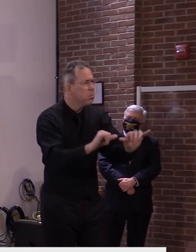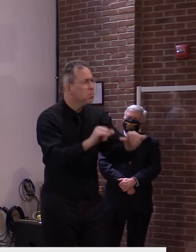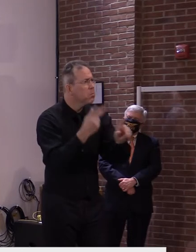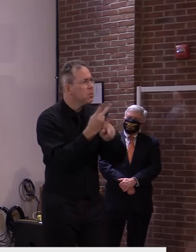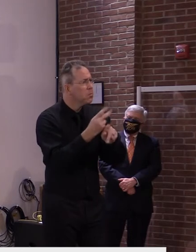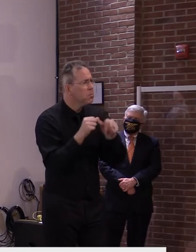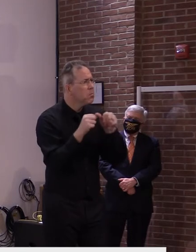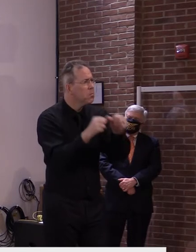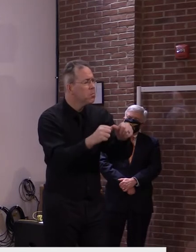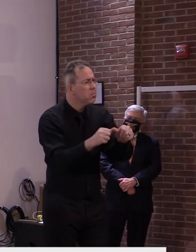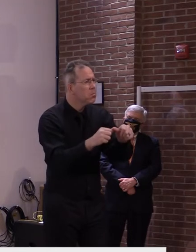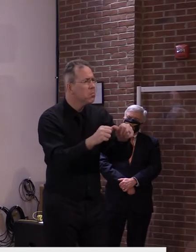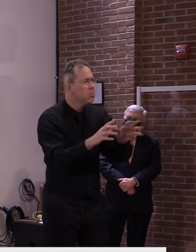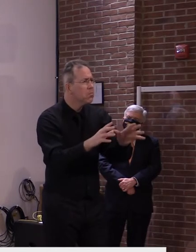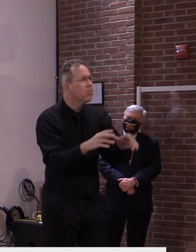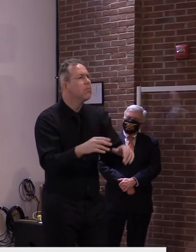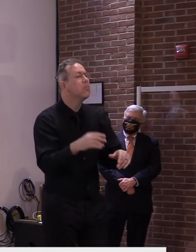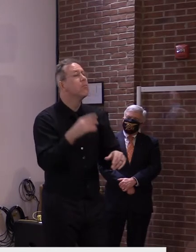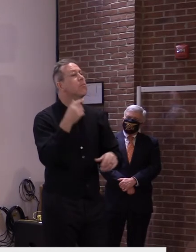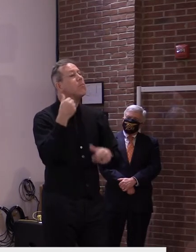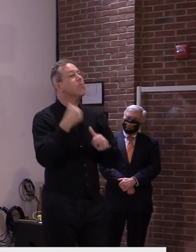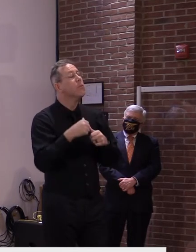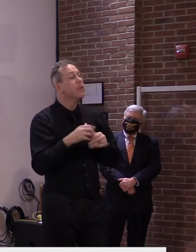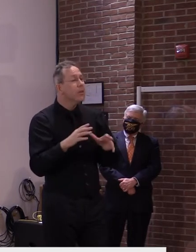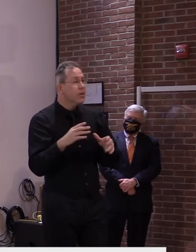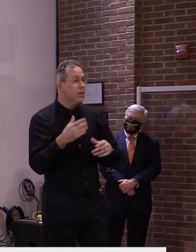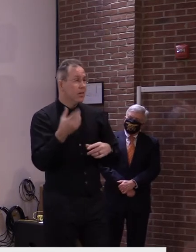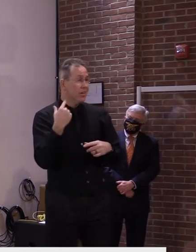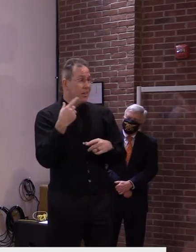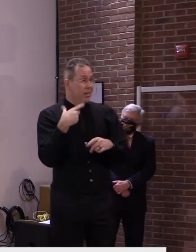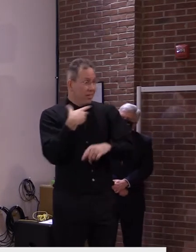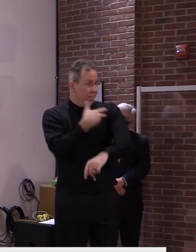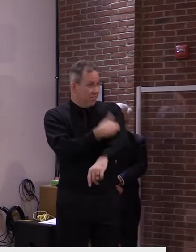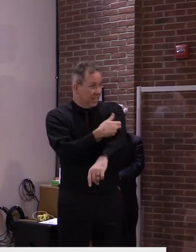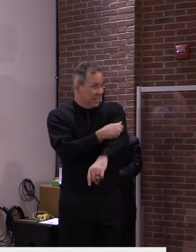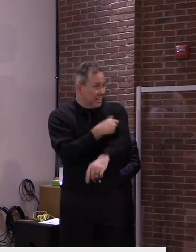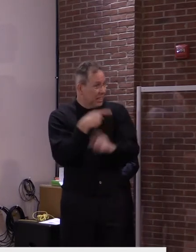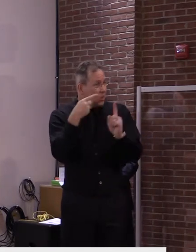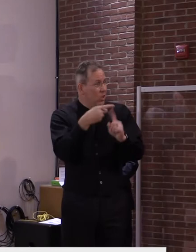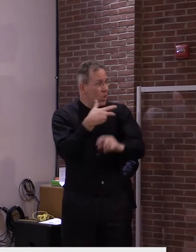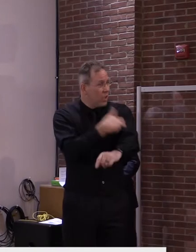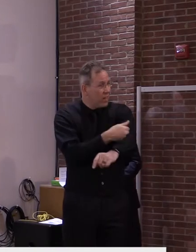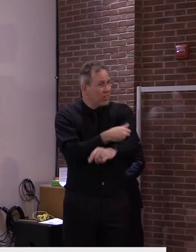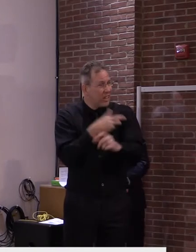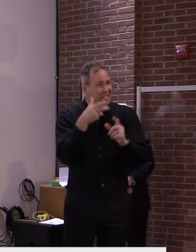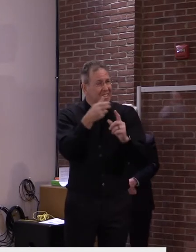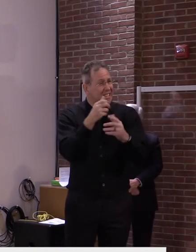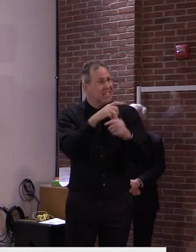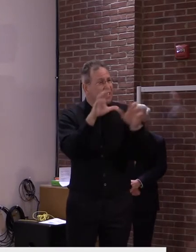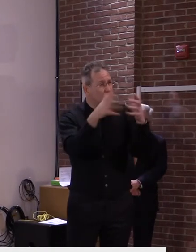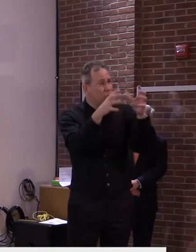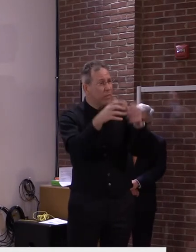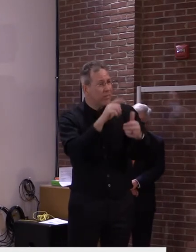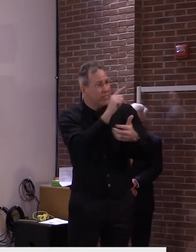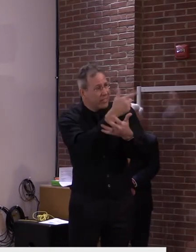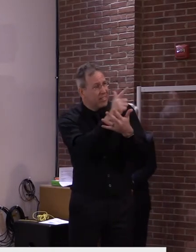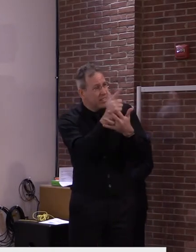are distributing, we're vaccinating as quick as we possibly can with the supplies we have. It's going to be a while